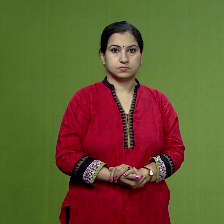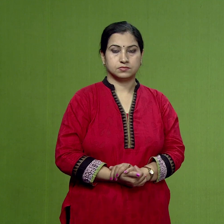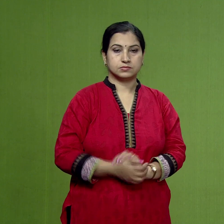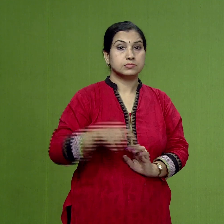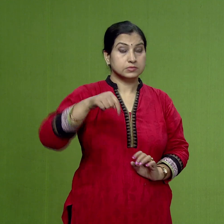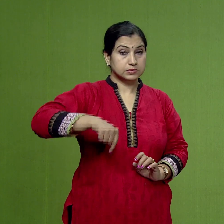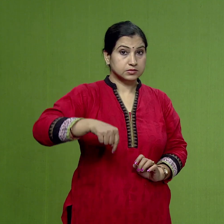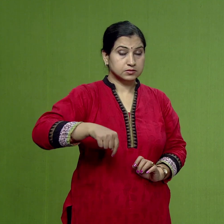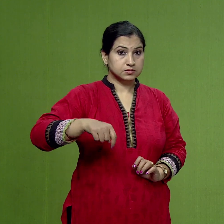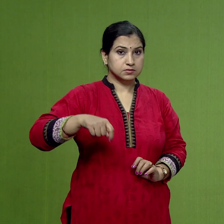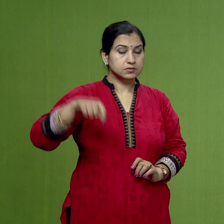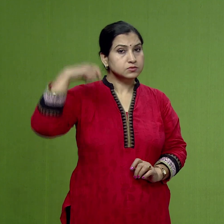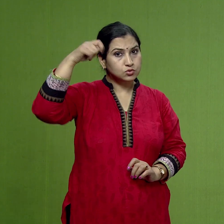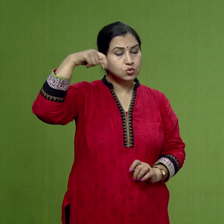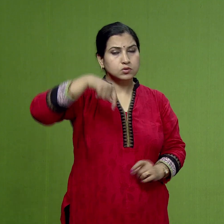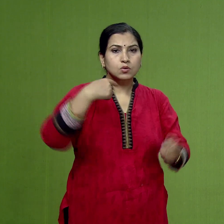In this section, we talked about population